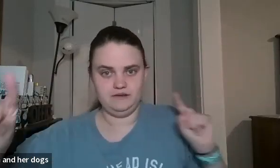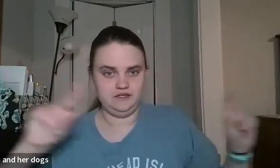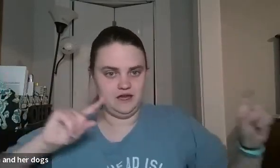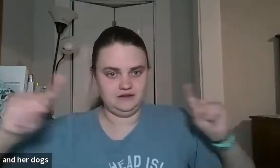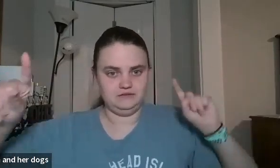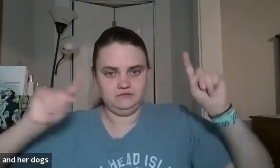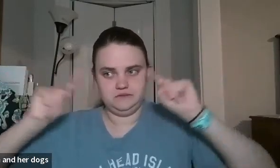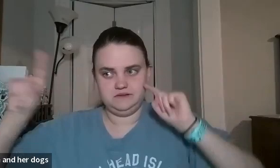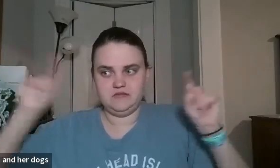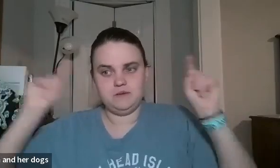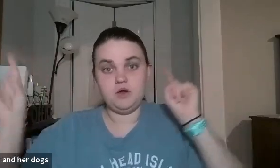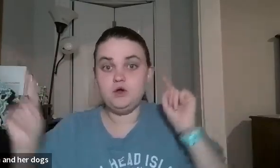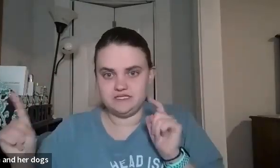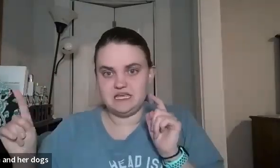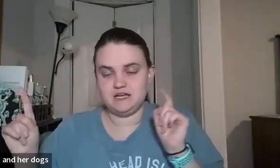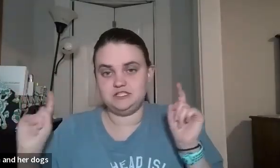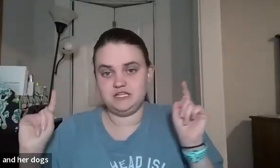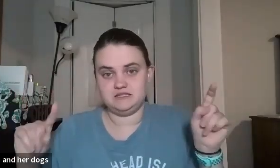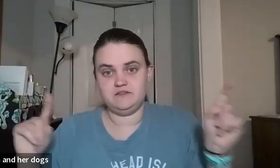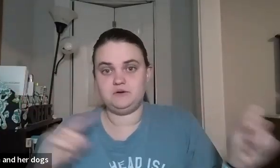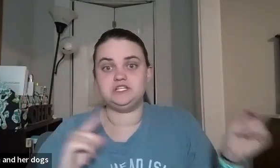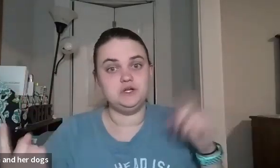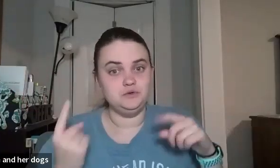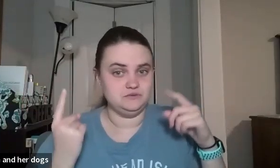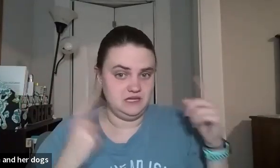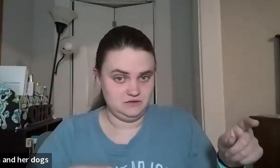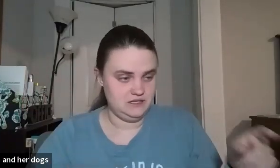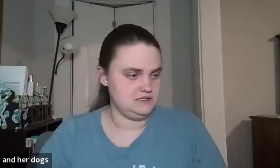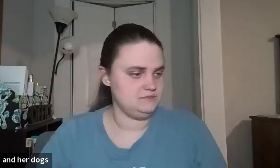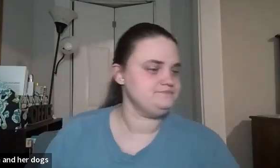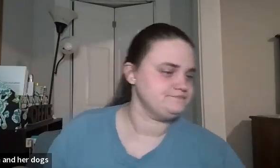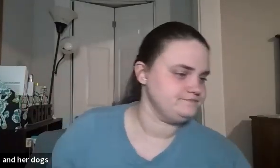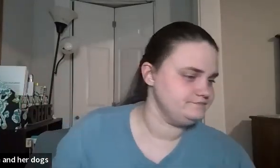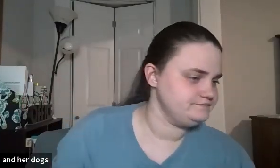that you gotta think about, who is actually asking the question, who's answering it.